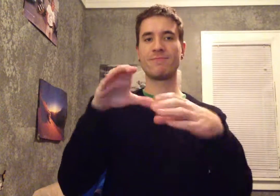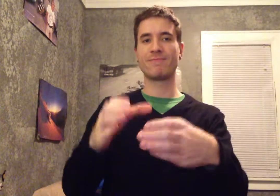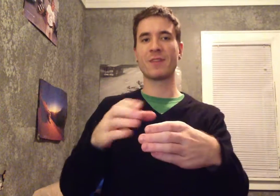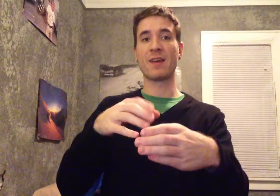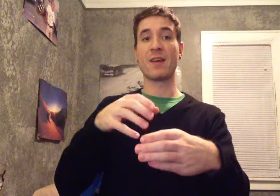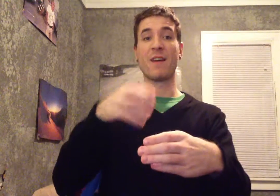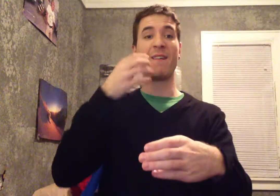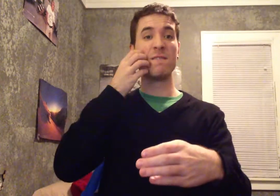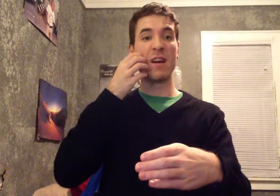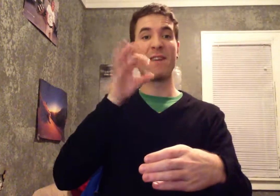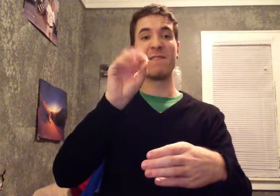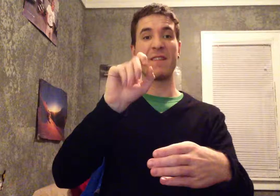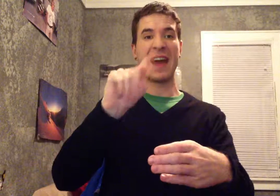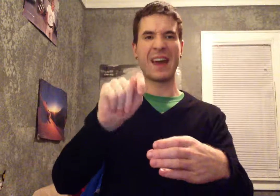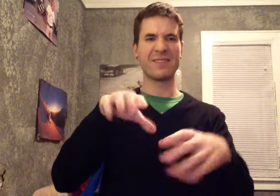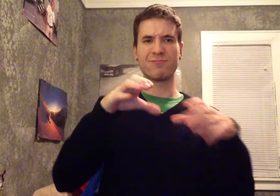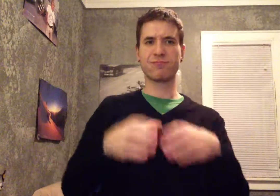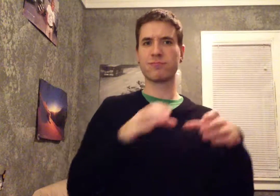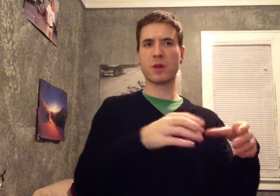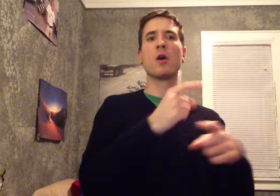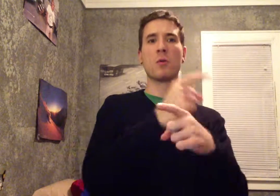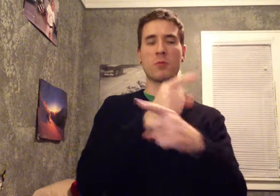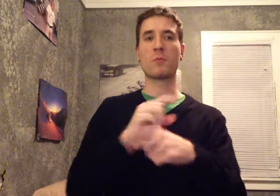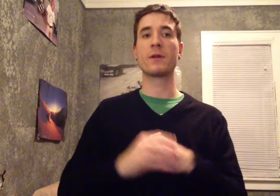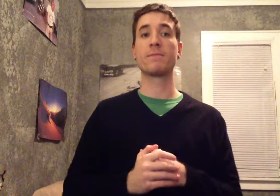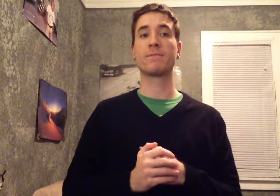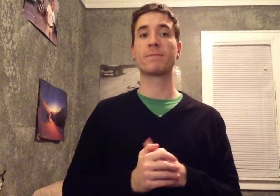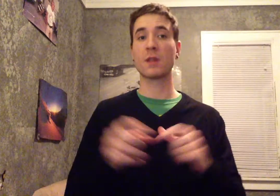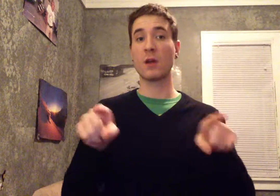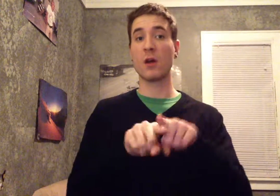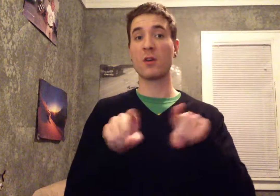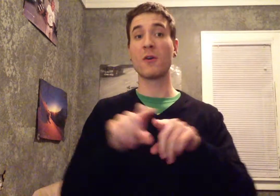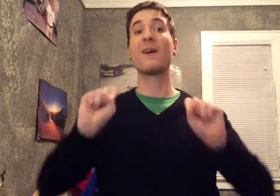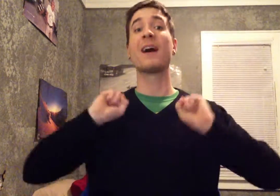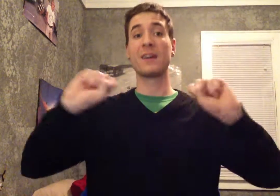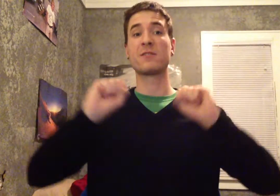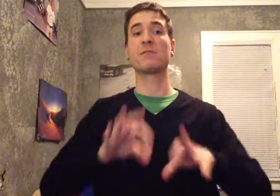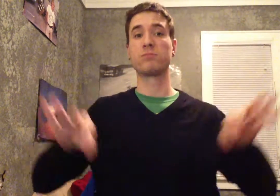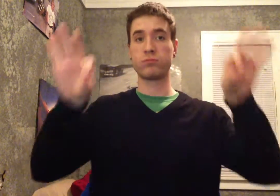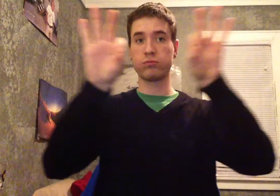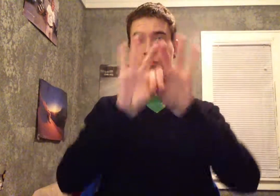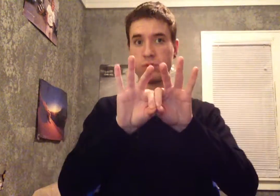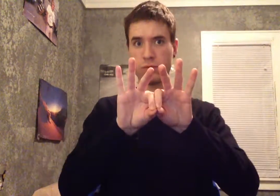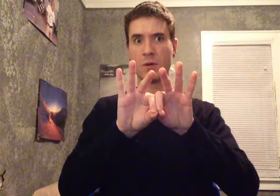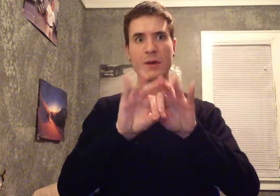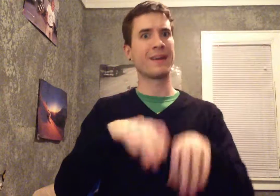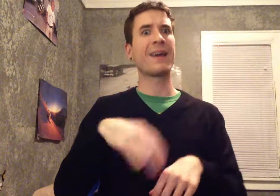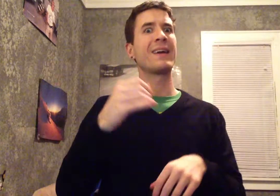better health for everyone. But for people with diabetes, these lifestyle improvements can make an enormous difference